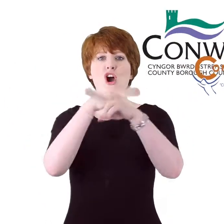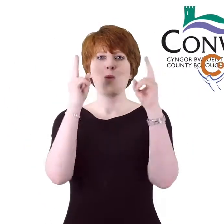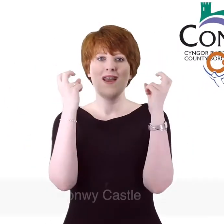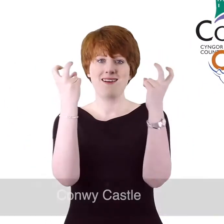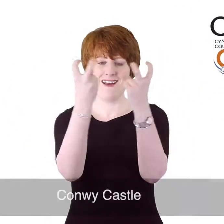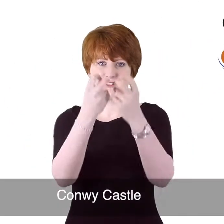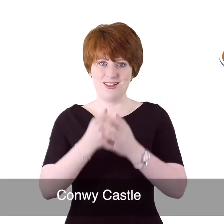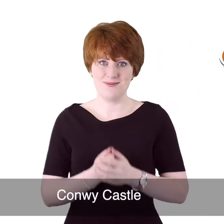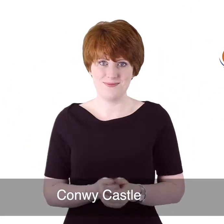Conwy Castle.